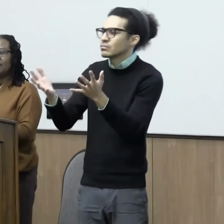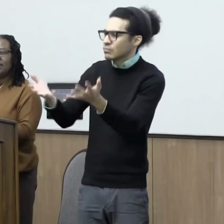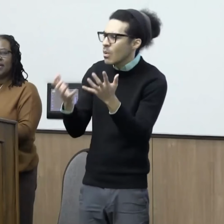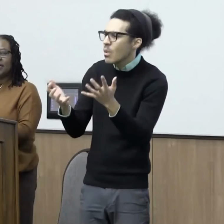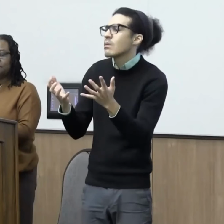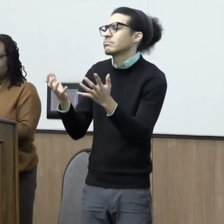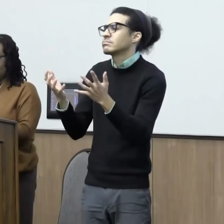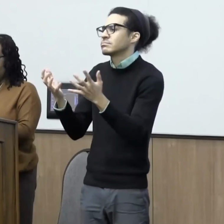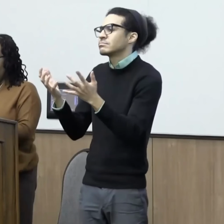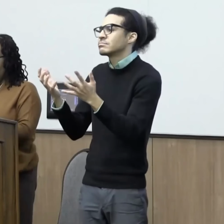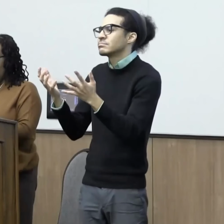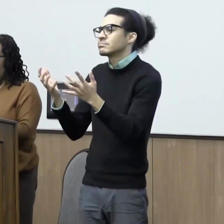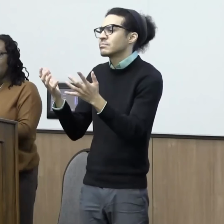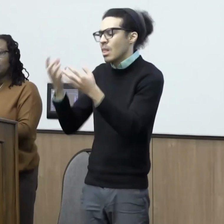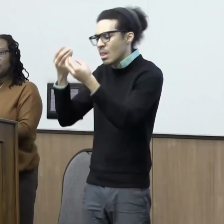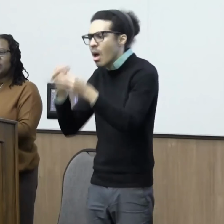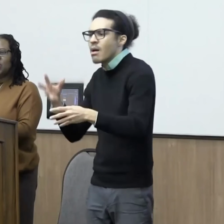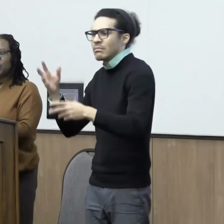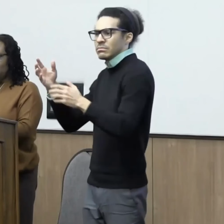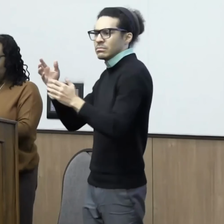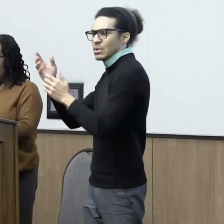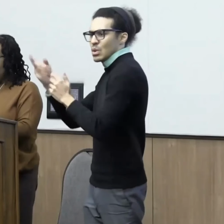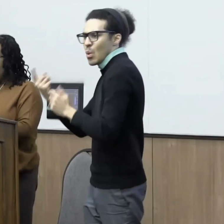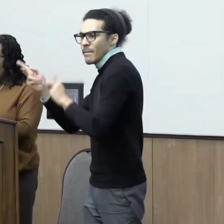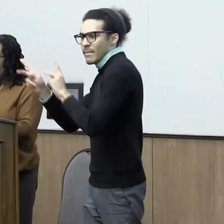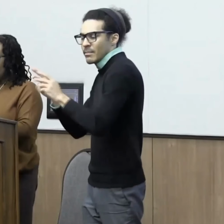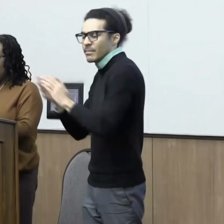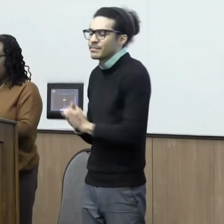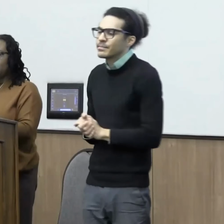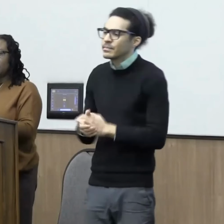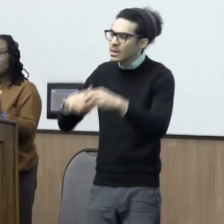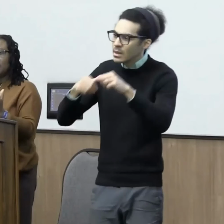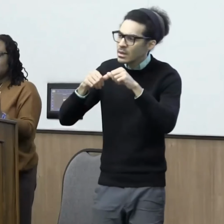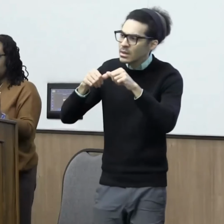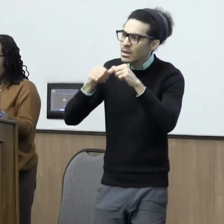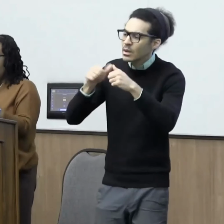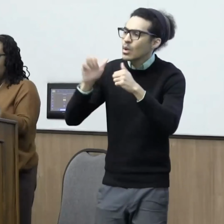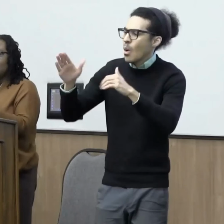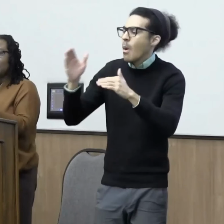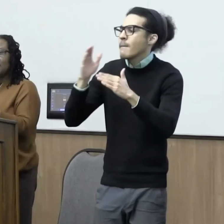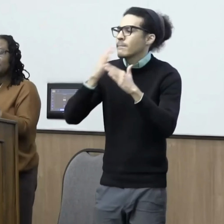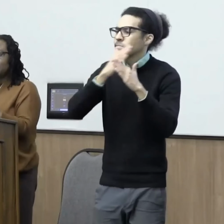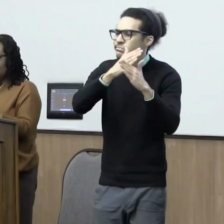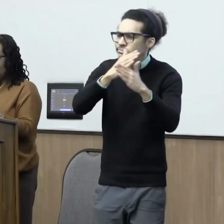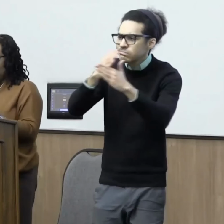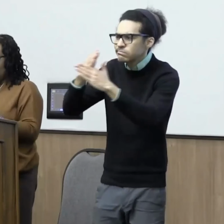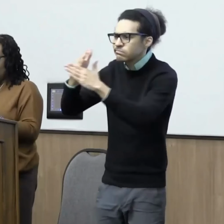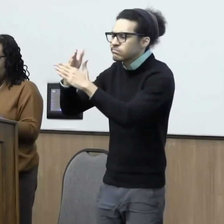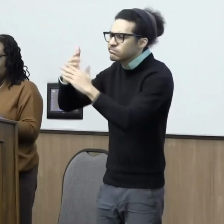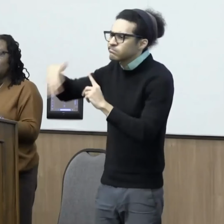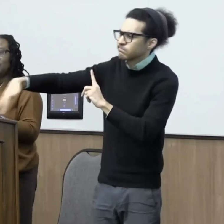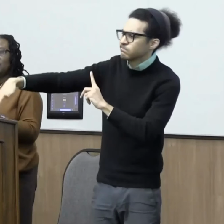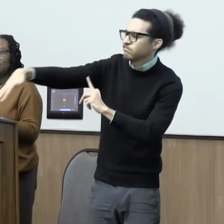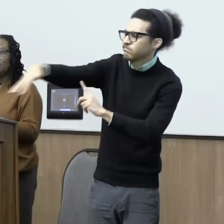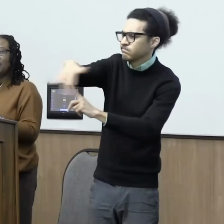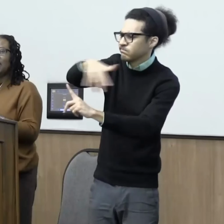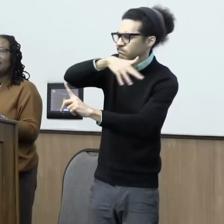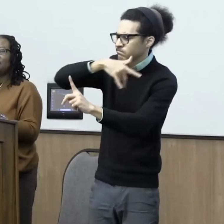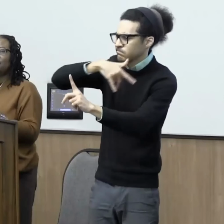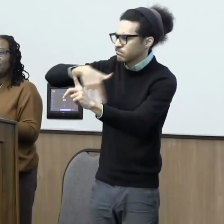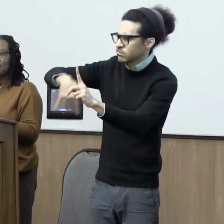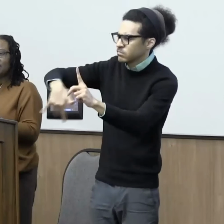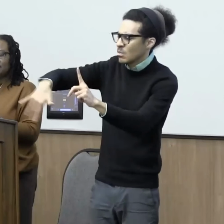and the lonely. Continue to put the mantle of your protection around the bodies of the